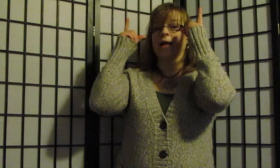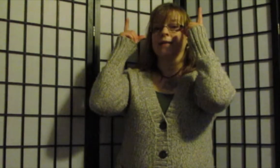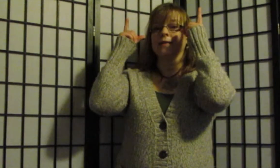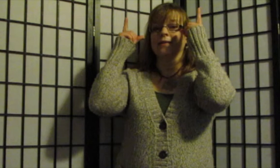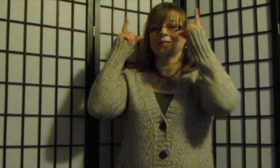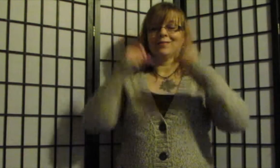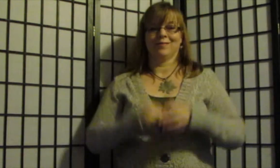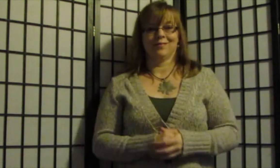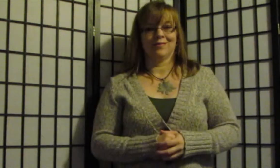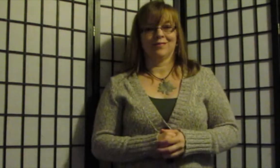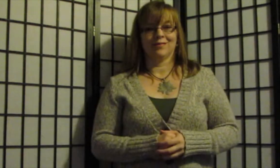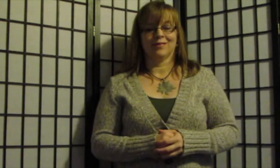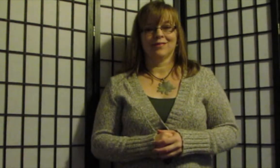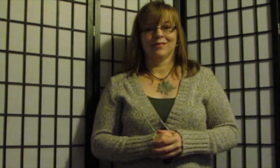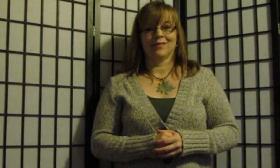Surprise!